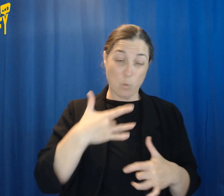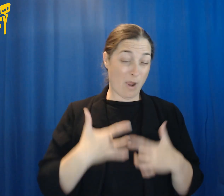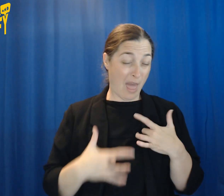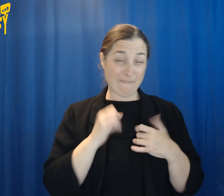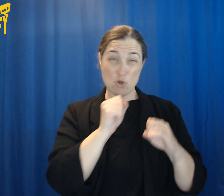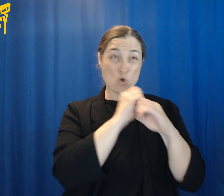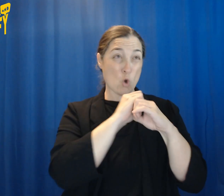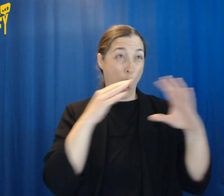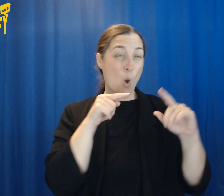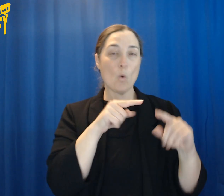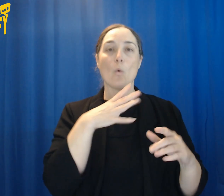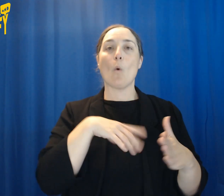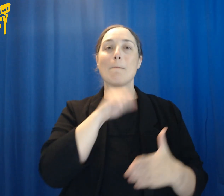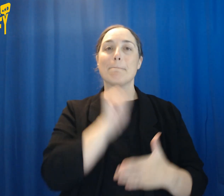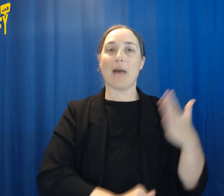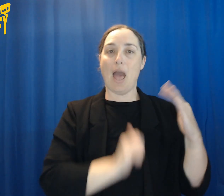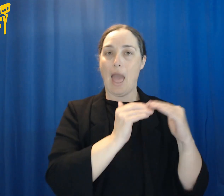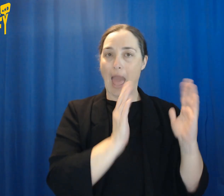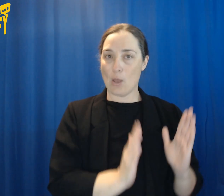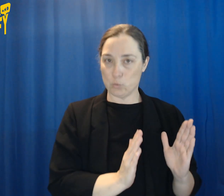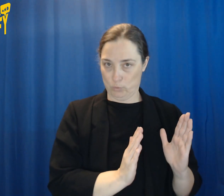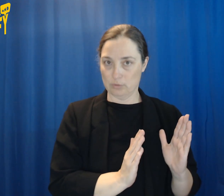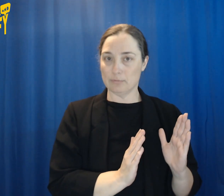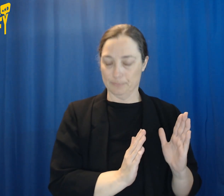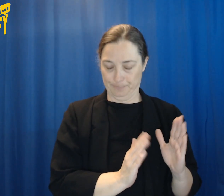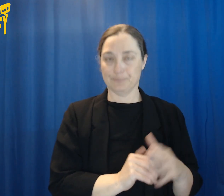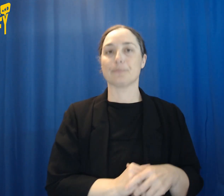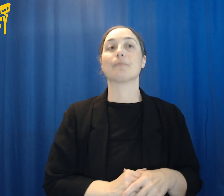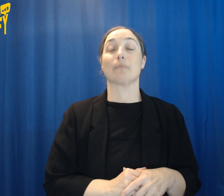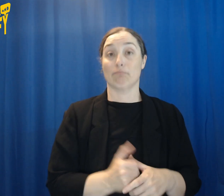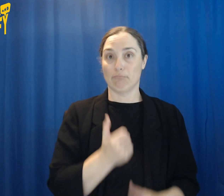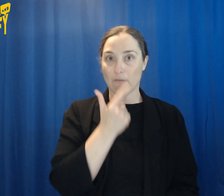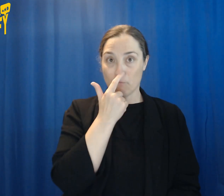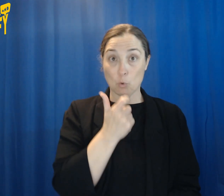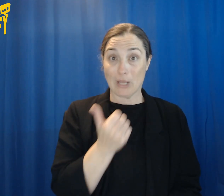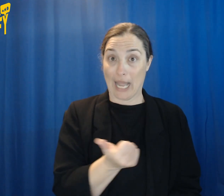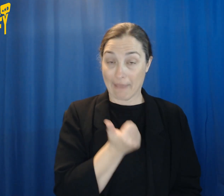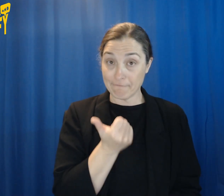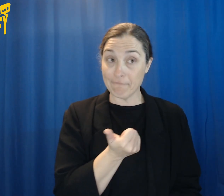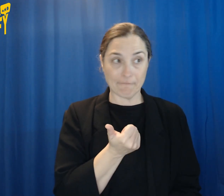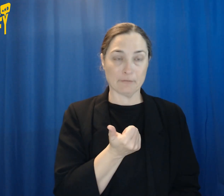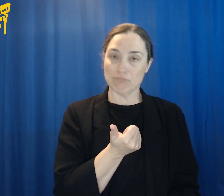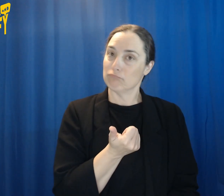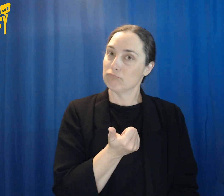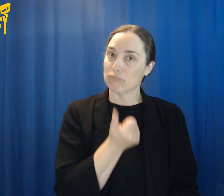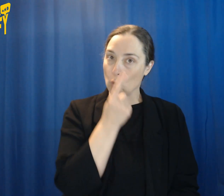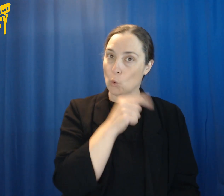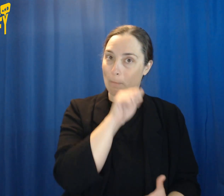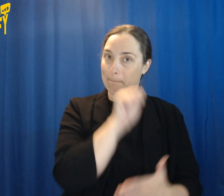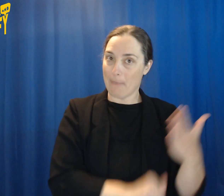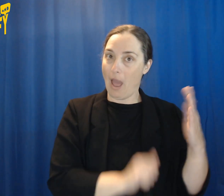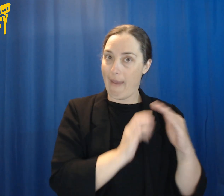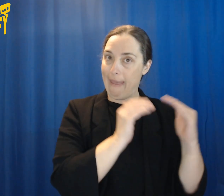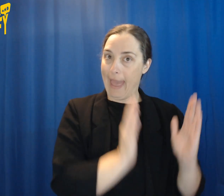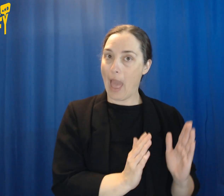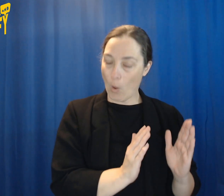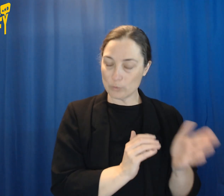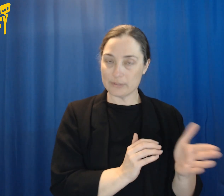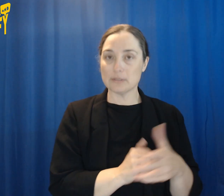to buy a house. She was then in a fortunate position that she was able to buy a house quite early. After she